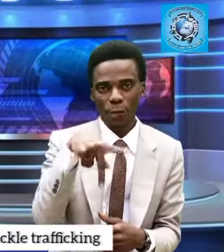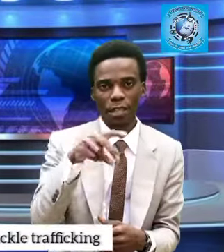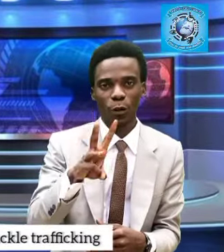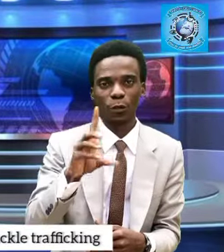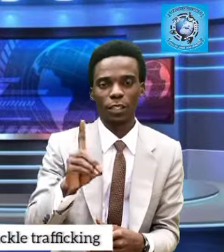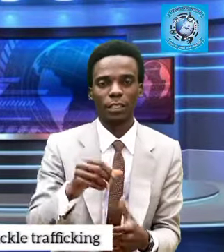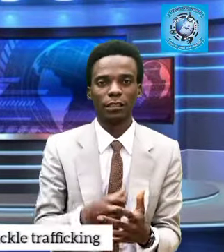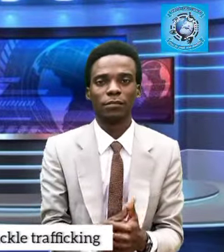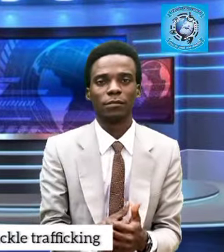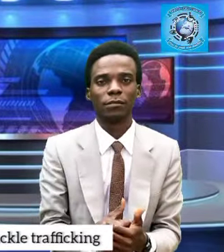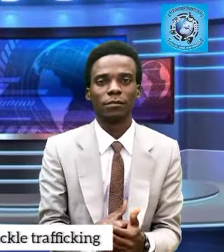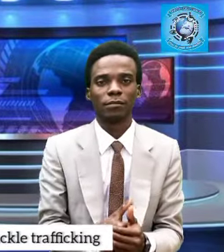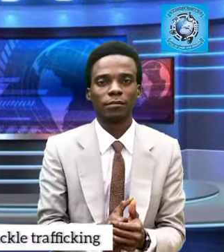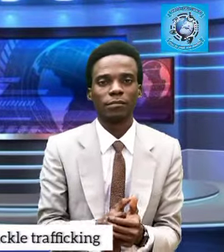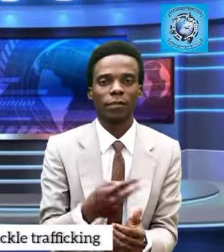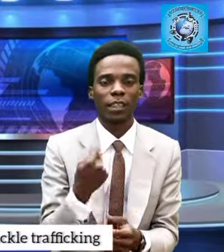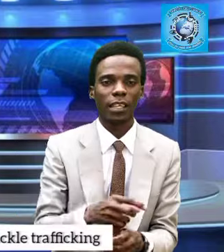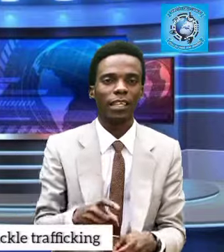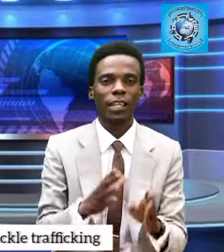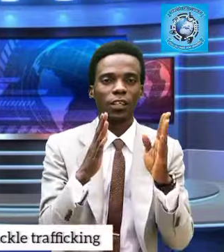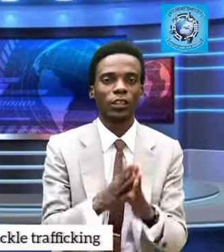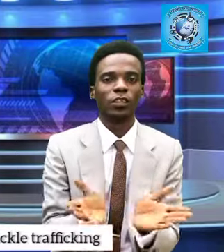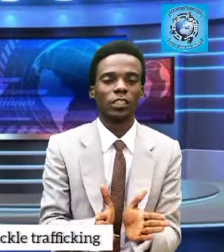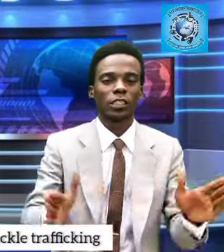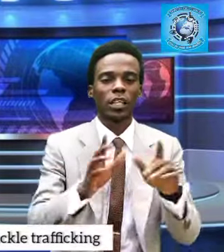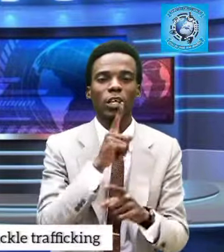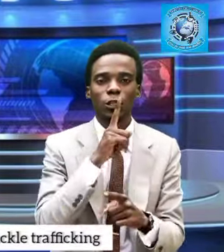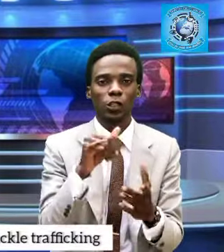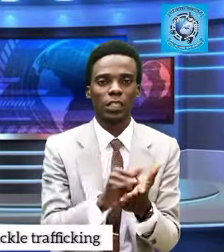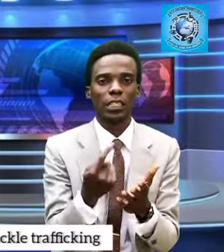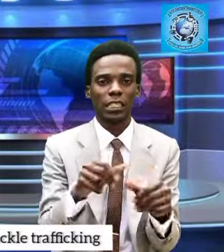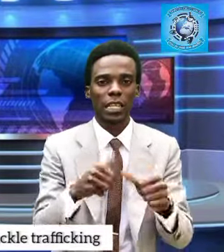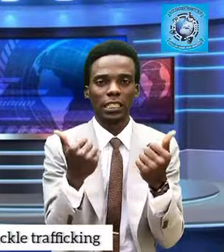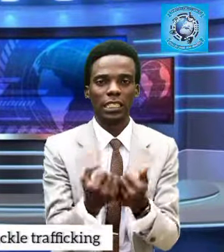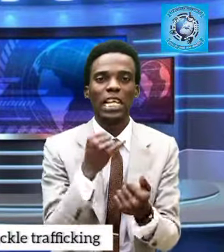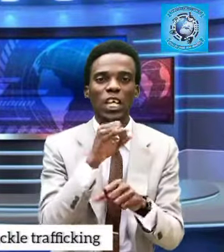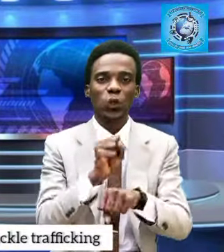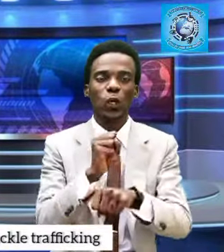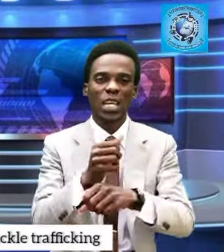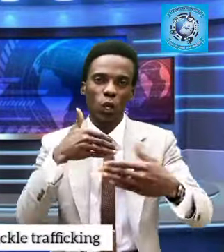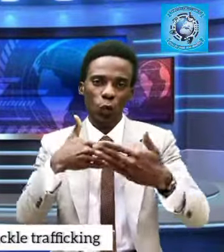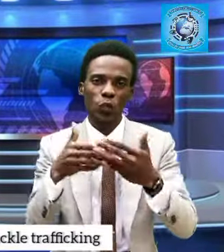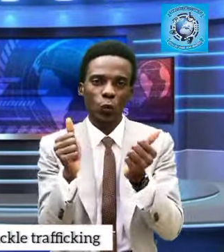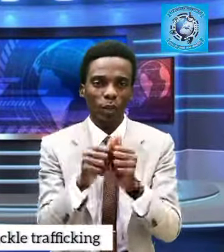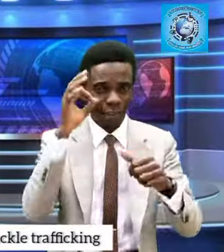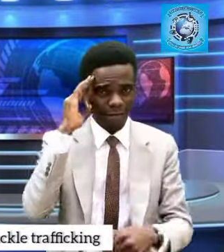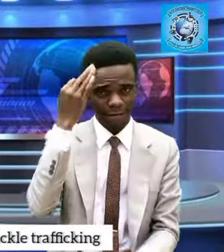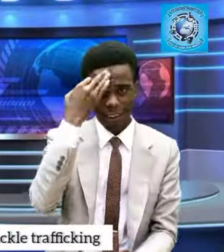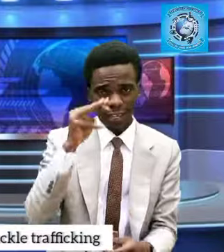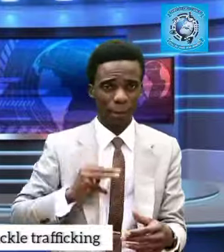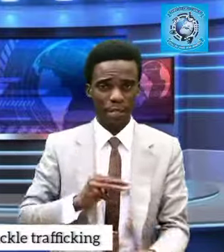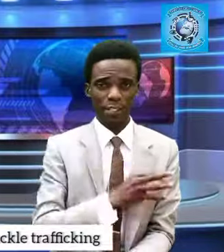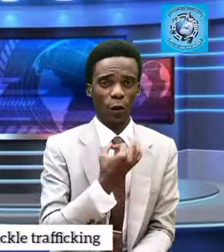PWDs. The Director General assured that the agency is working closely with the Federal Ministry